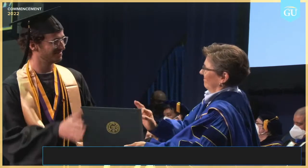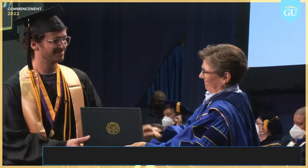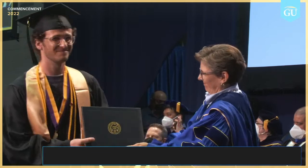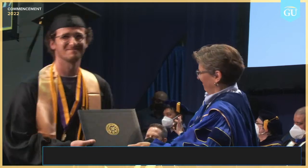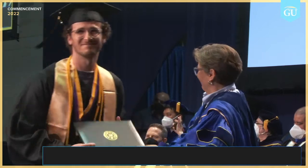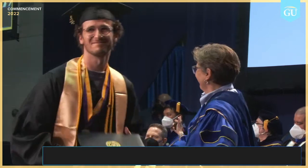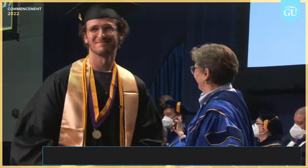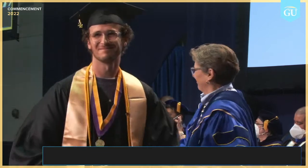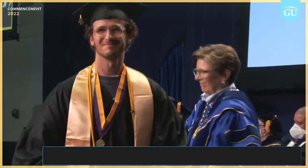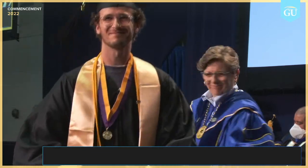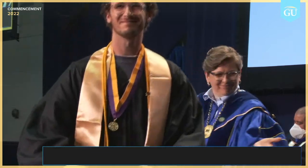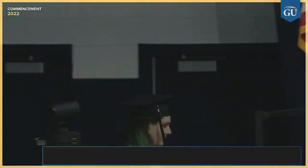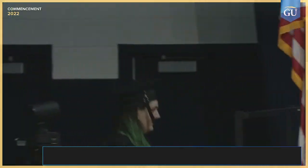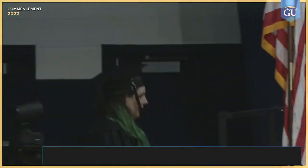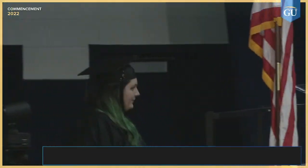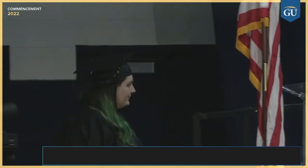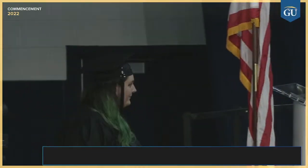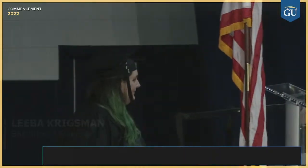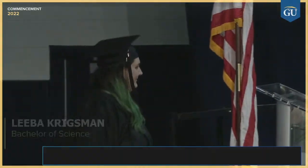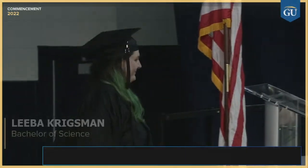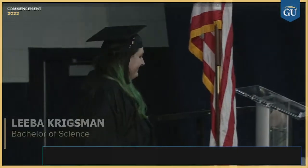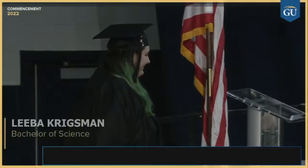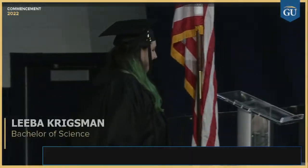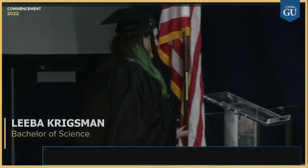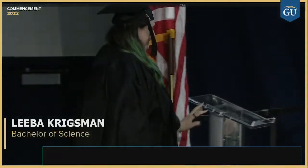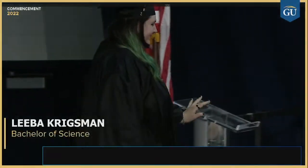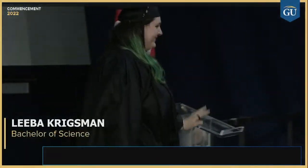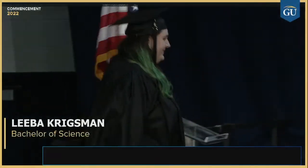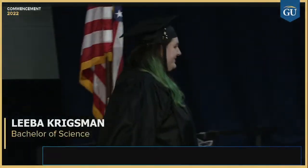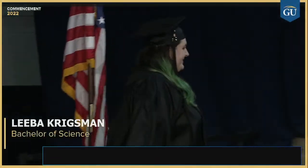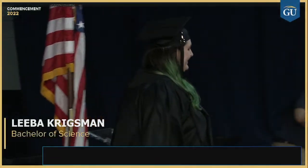Leba Krigsman, Bachelor of Science.